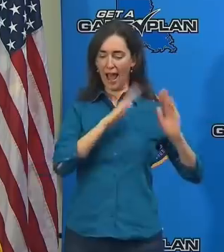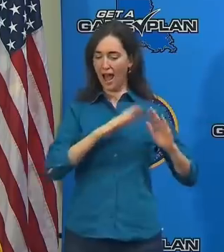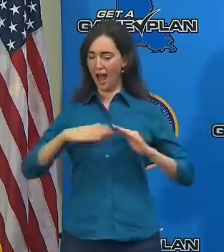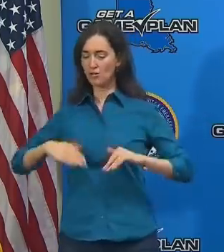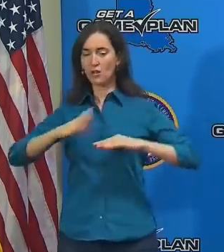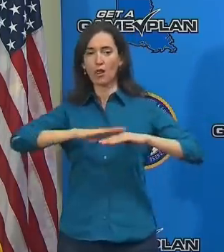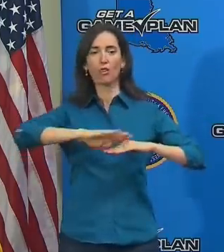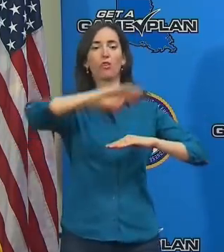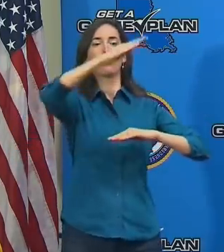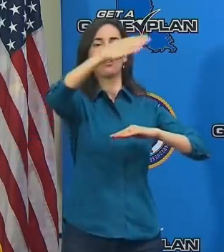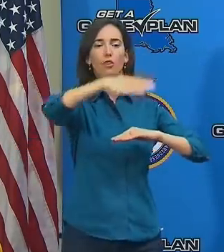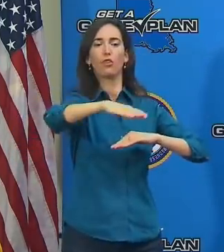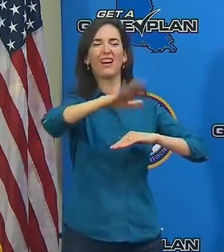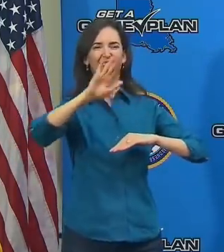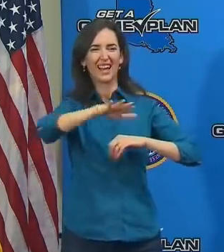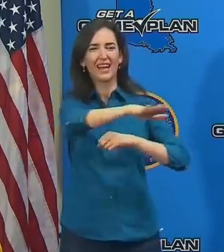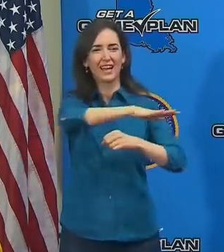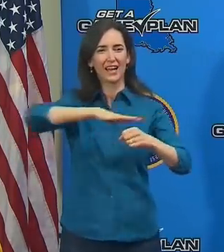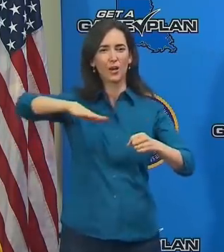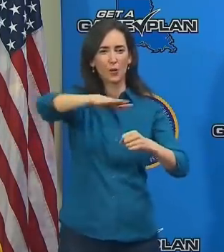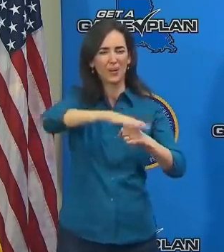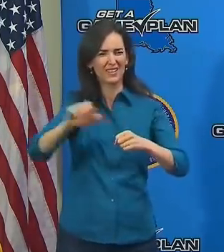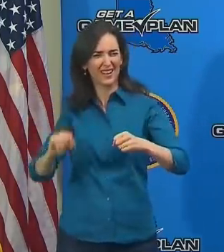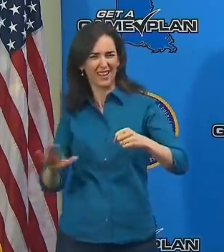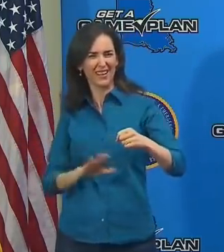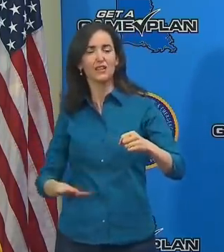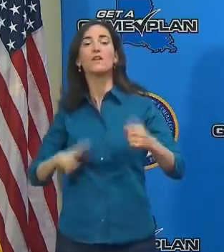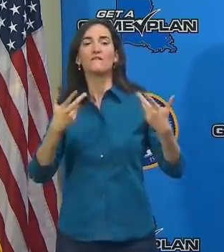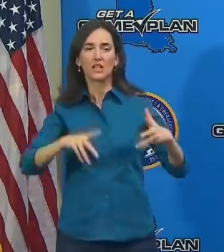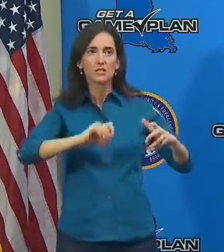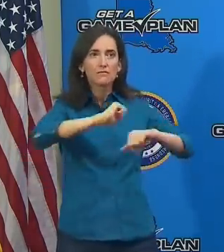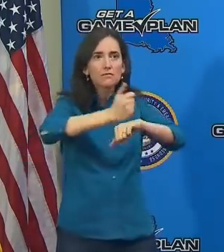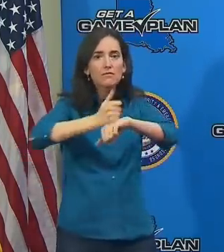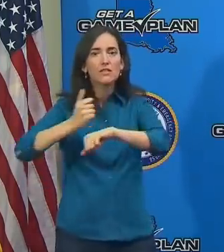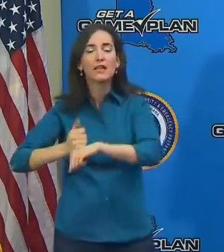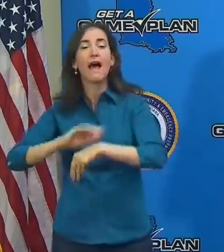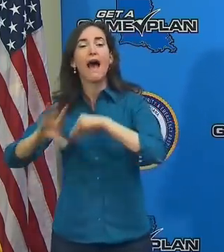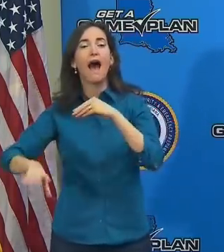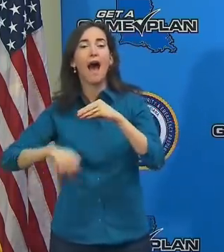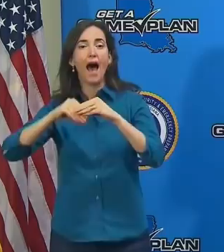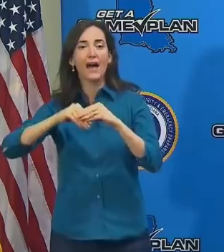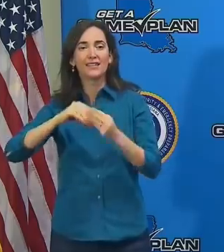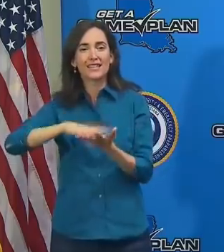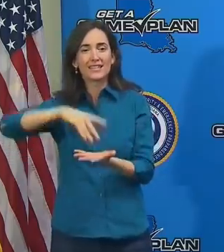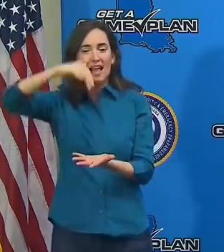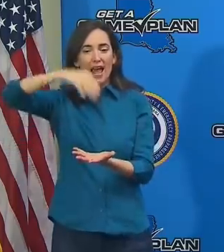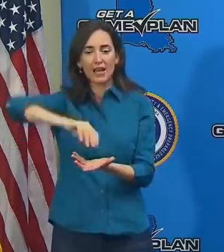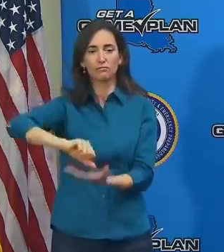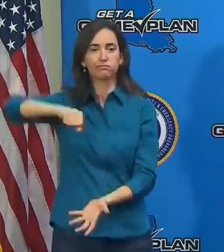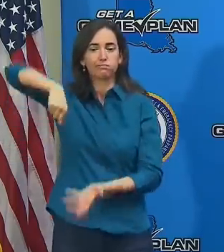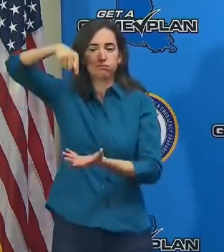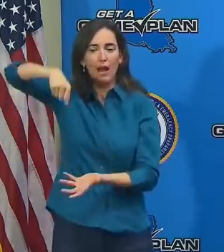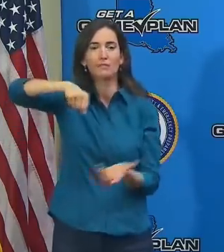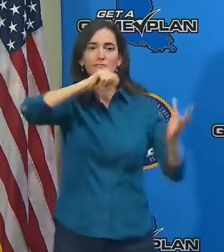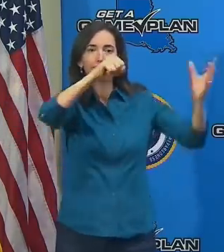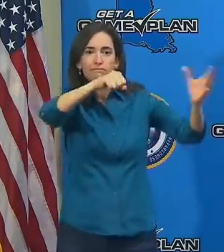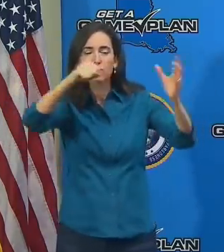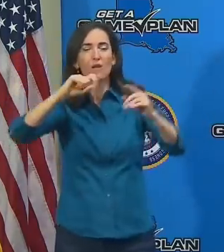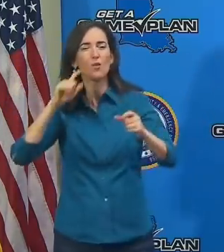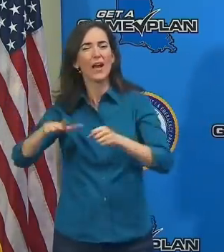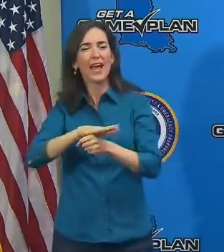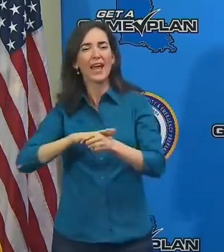District. They actually completed sheet pile and sandbagging operations to address low areas ahead of the storm.